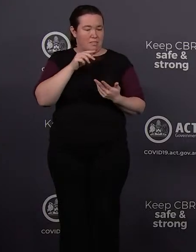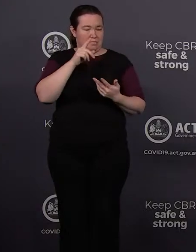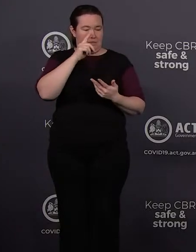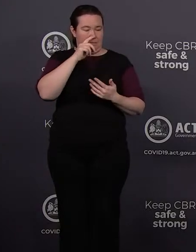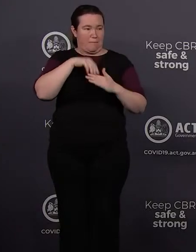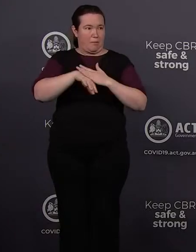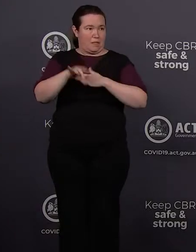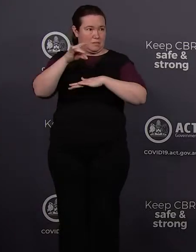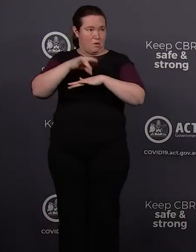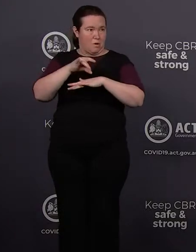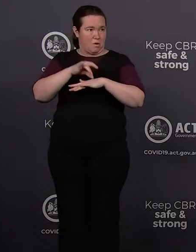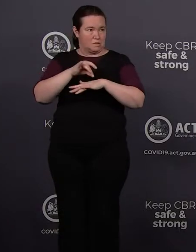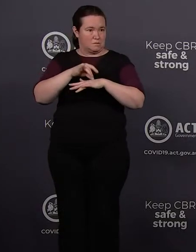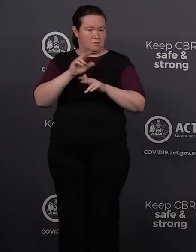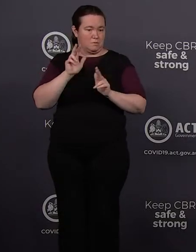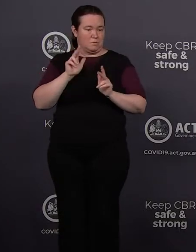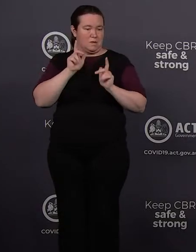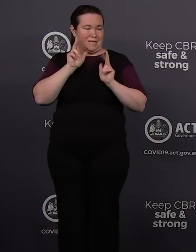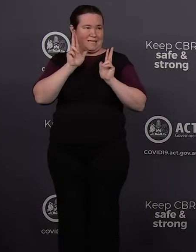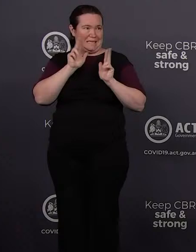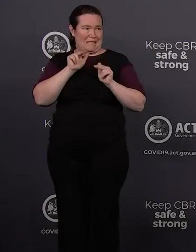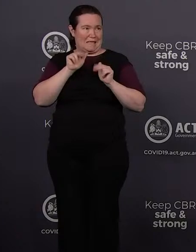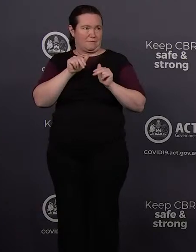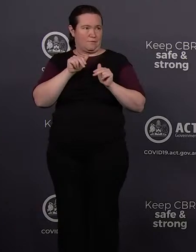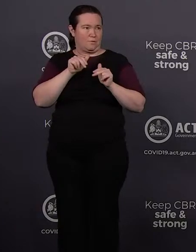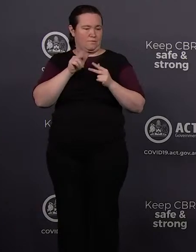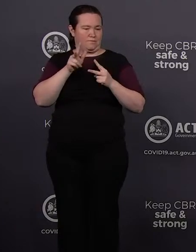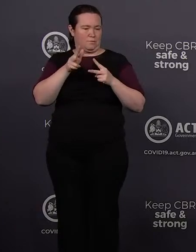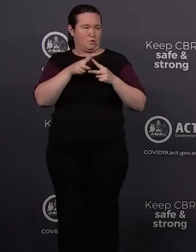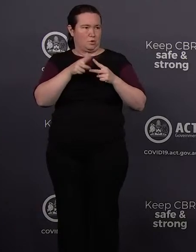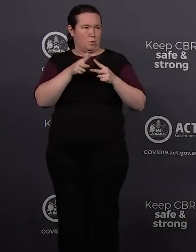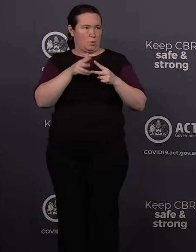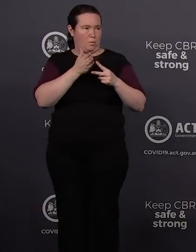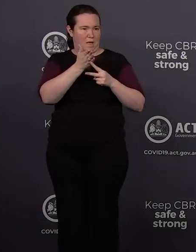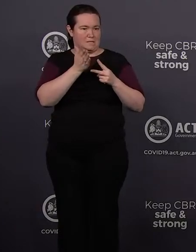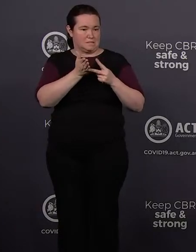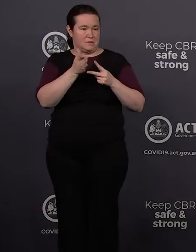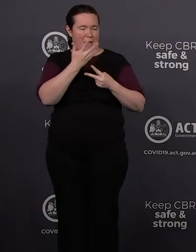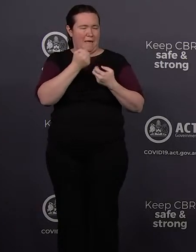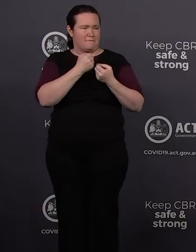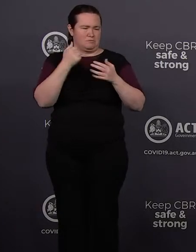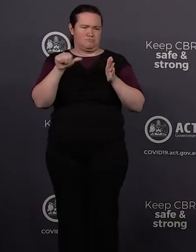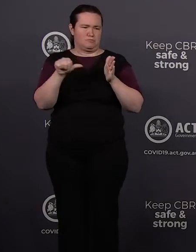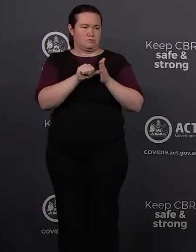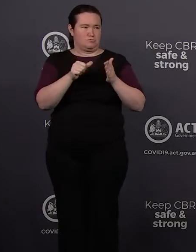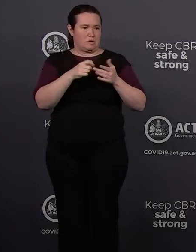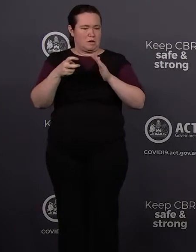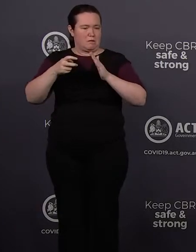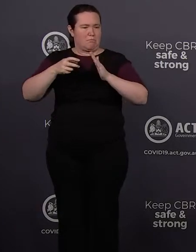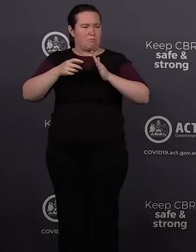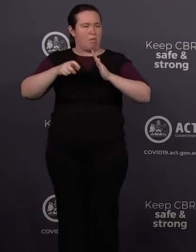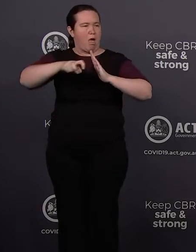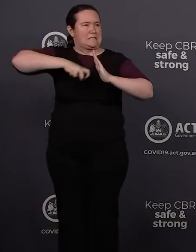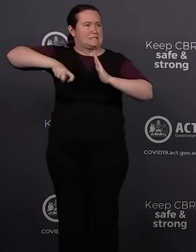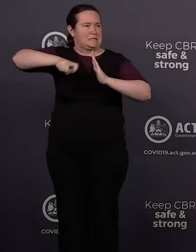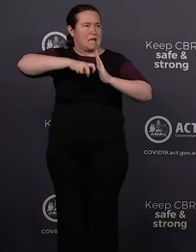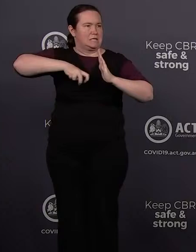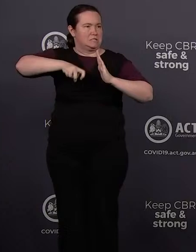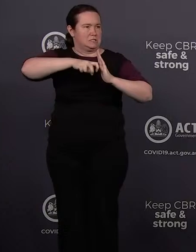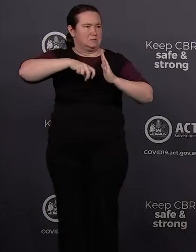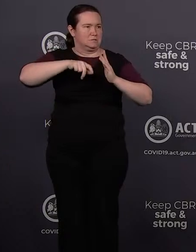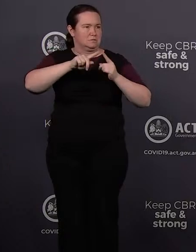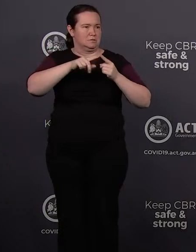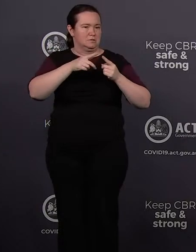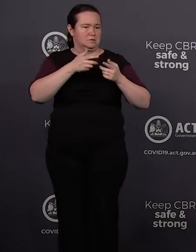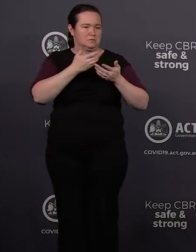are cared for from a two-pronged approach. One, we have very strict isolation precautions and infection prevention and control requirements